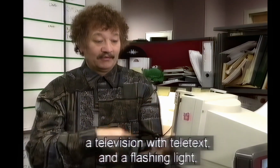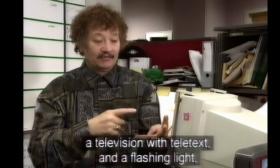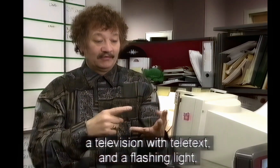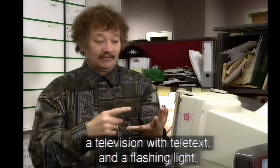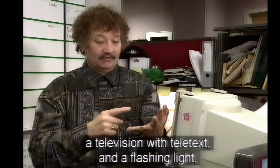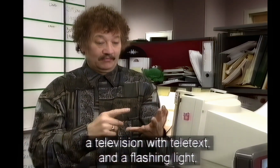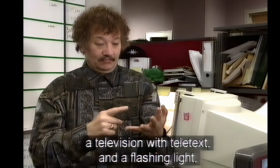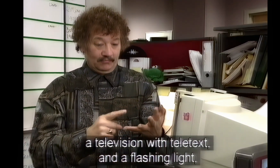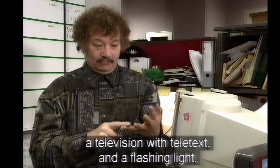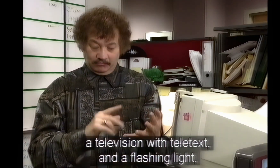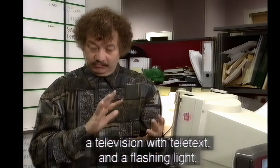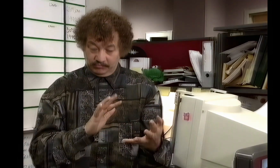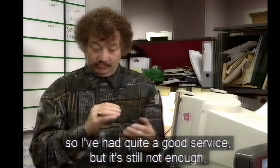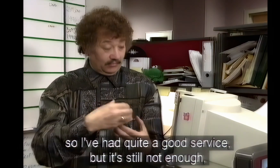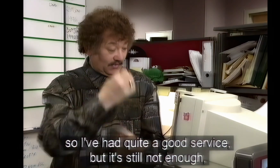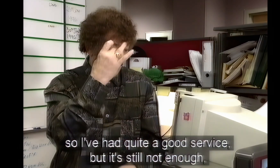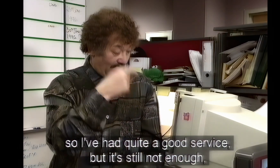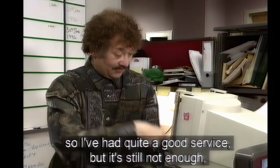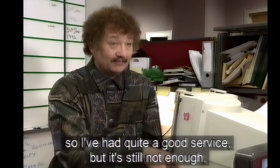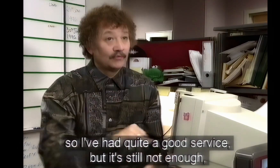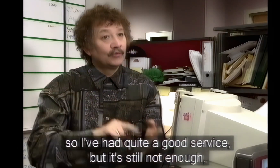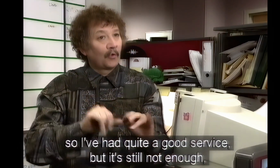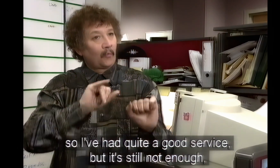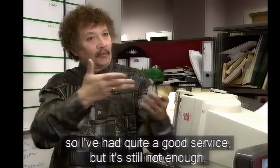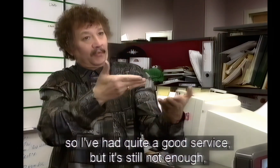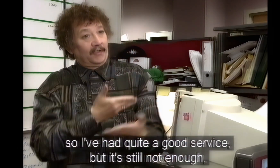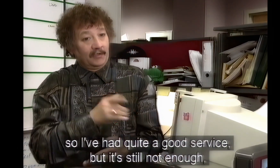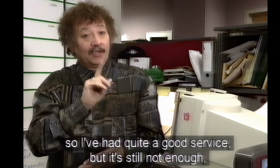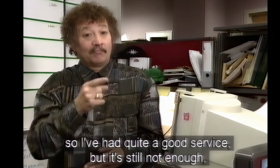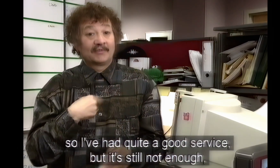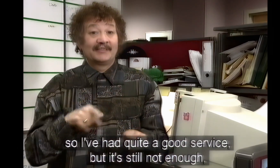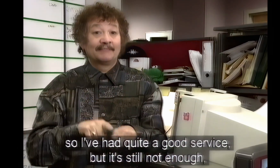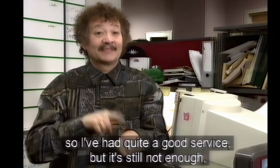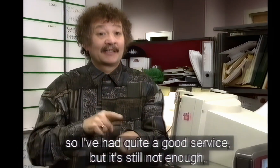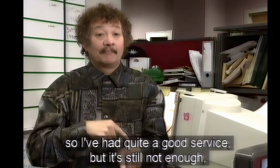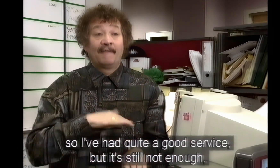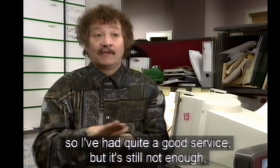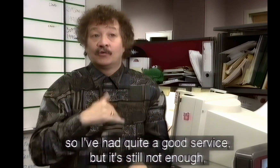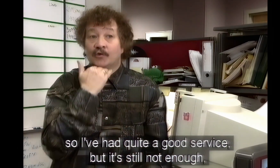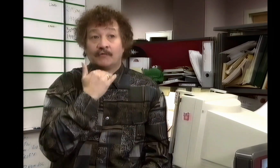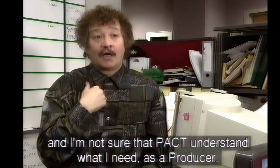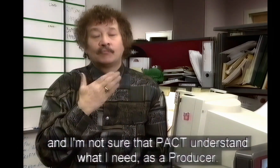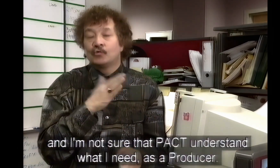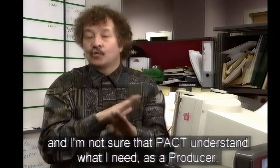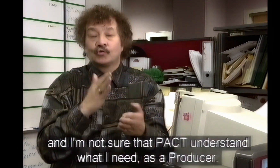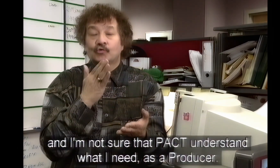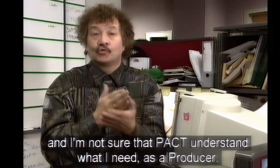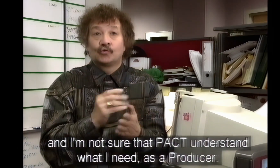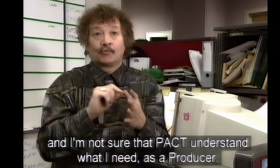teletext subtitles, and I've had a flashing light, so I've had quite a good service, but it's still not enough, and I'm not sure that